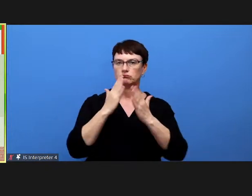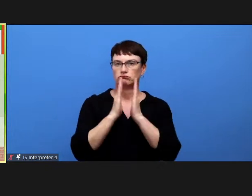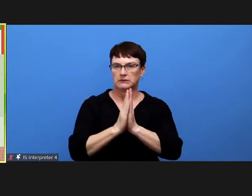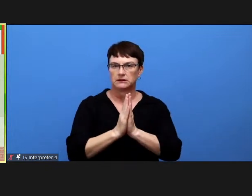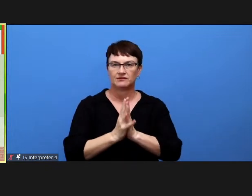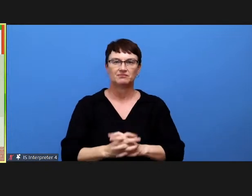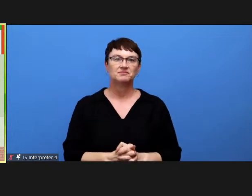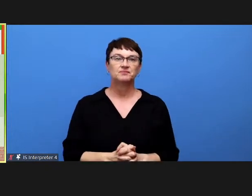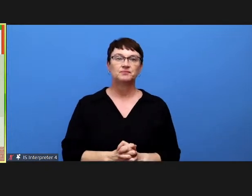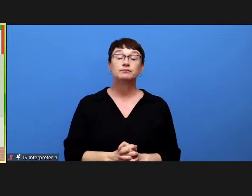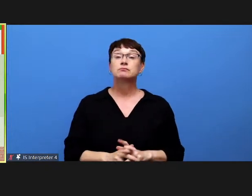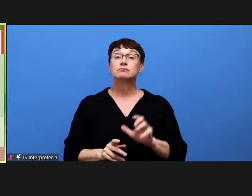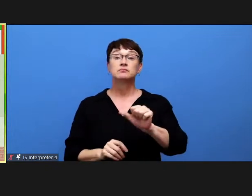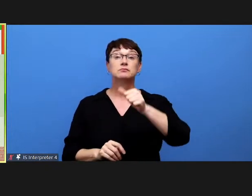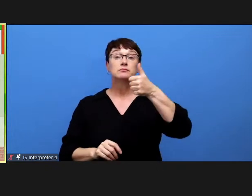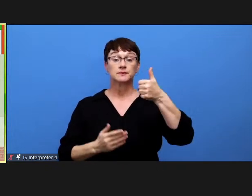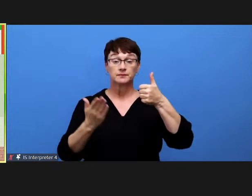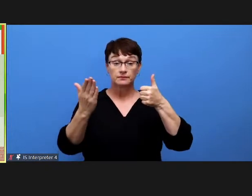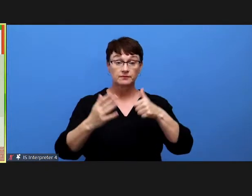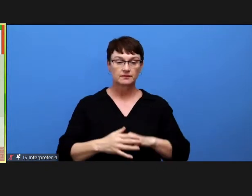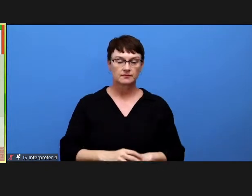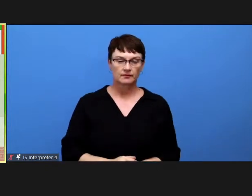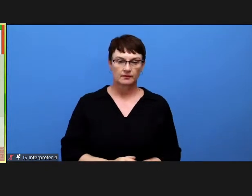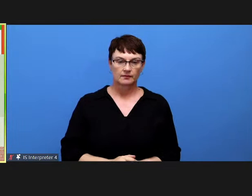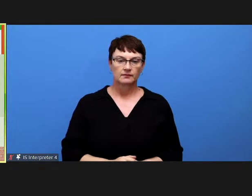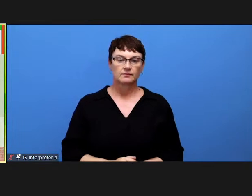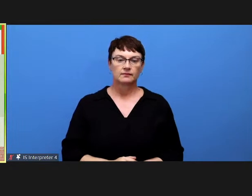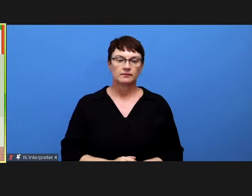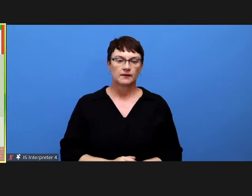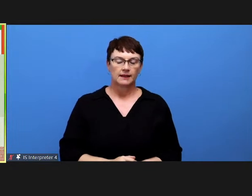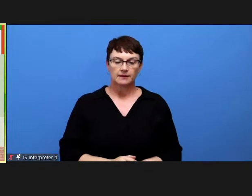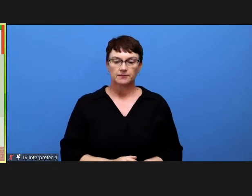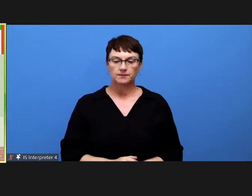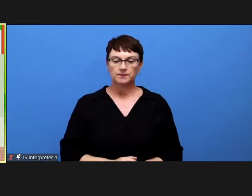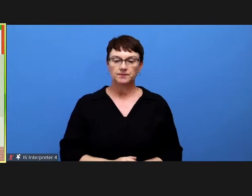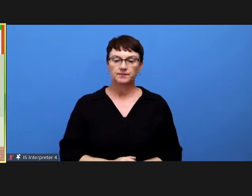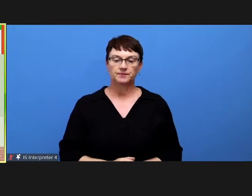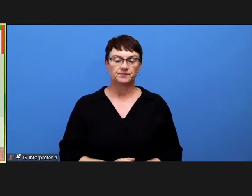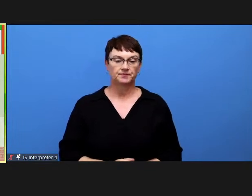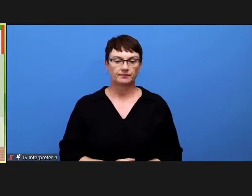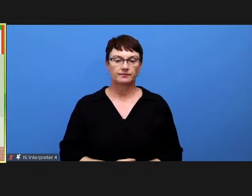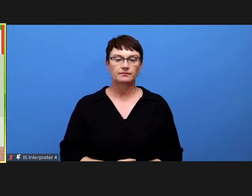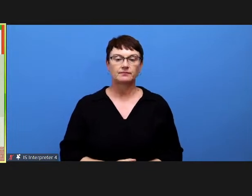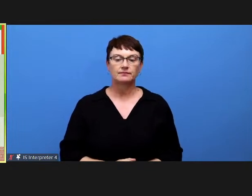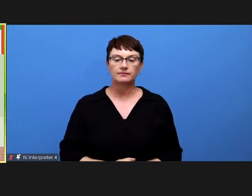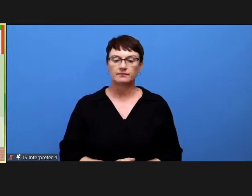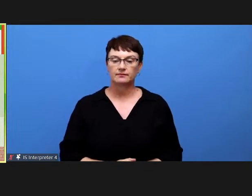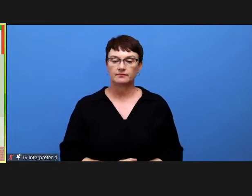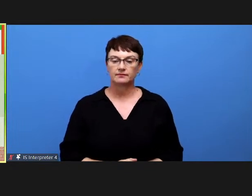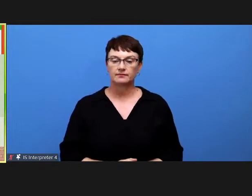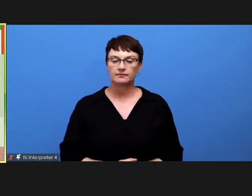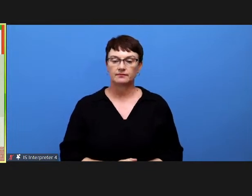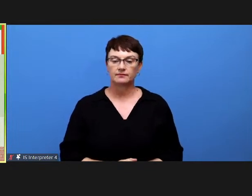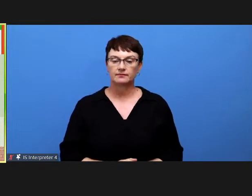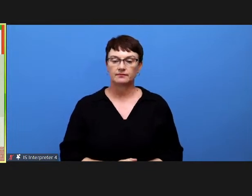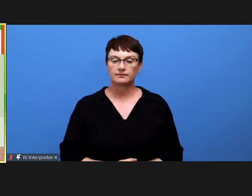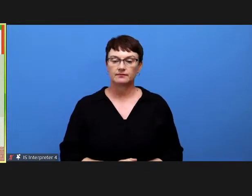Okay, thank you so much, moderator. My name is Jackie Moni. I'm a member of parliament from